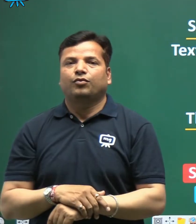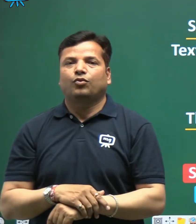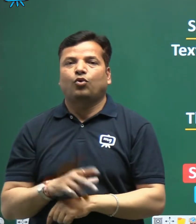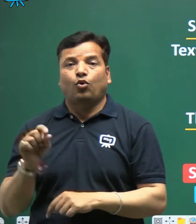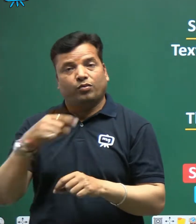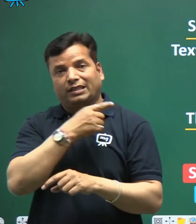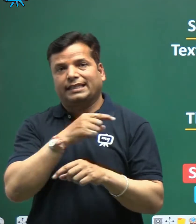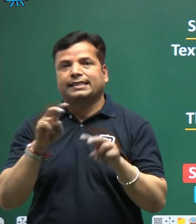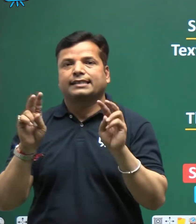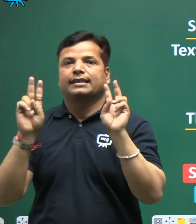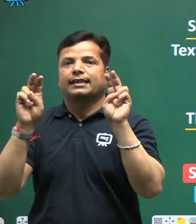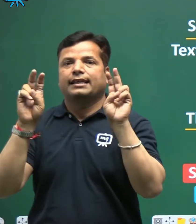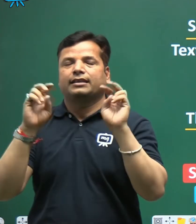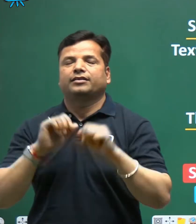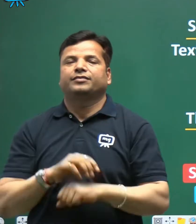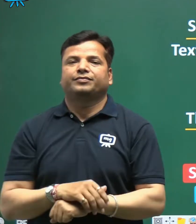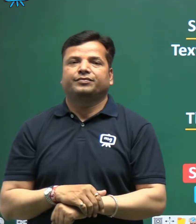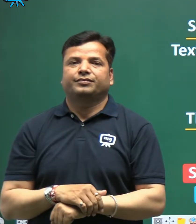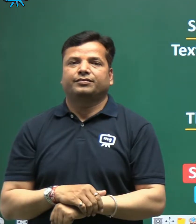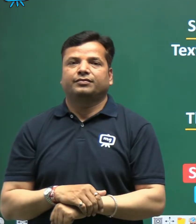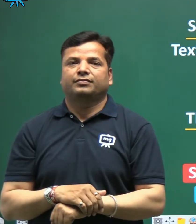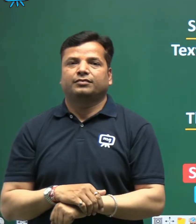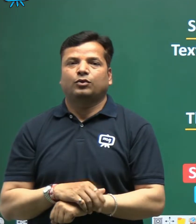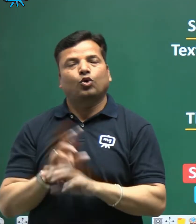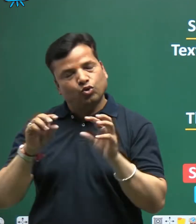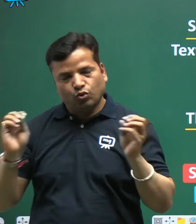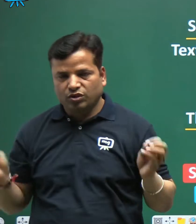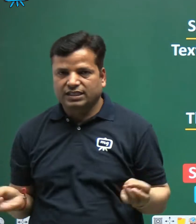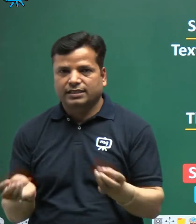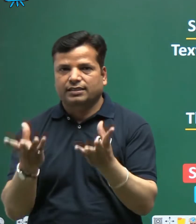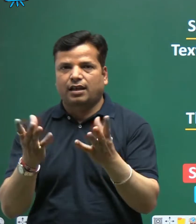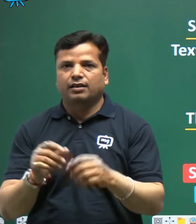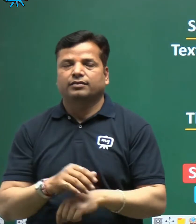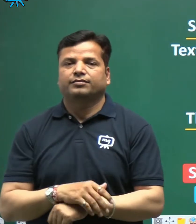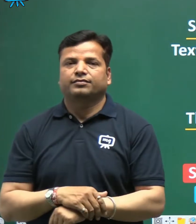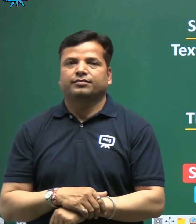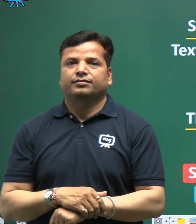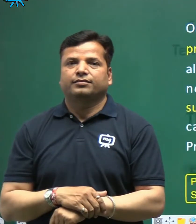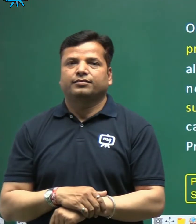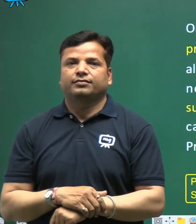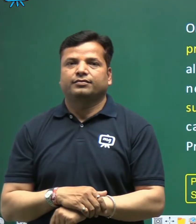of this lesson. So let's start.